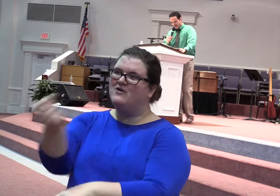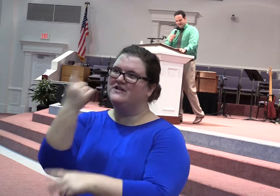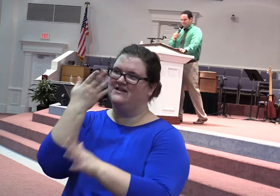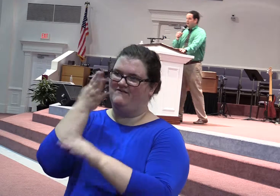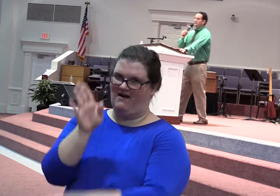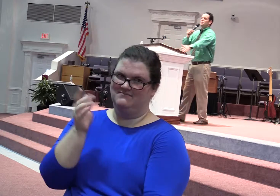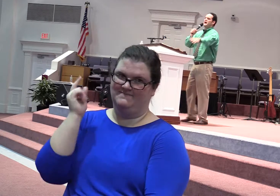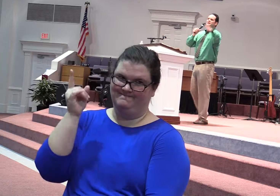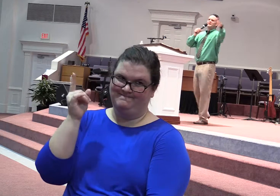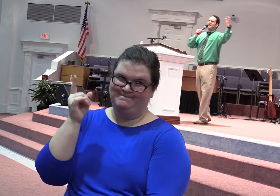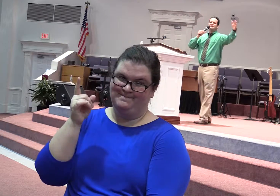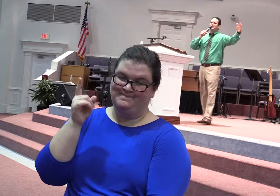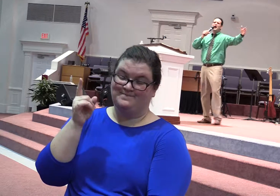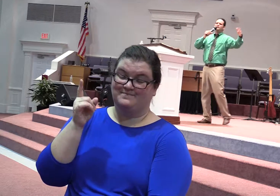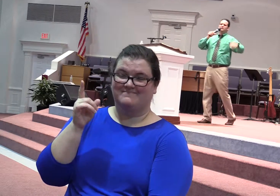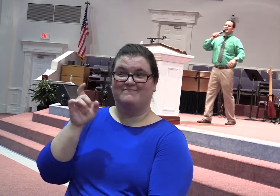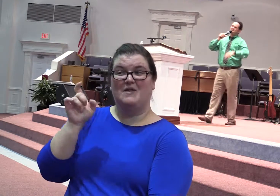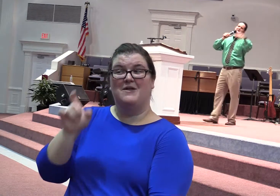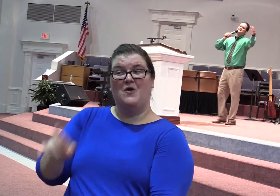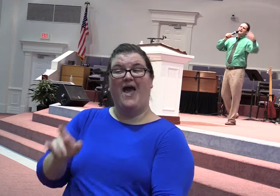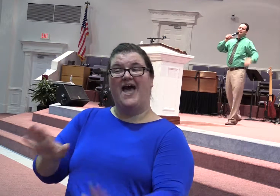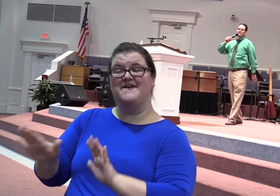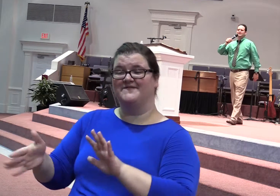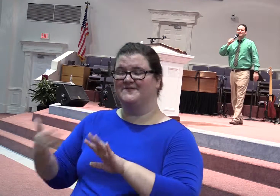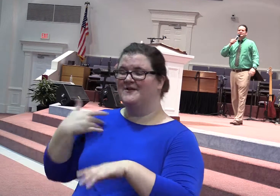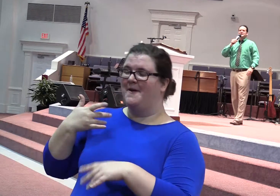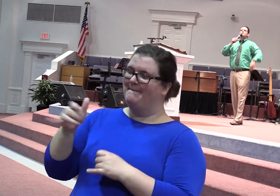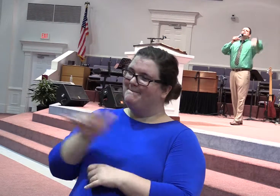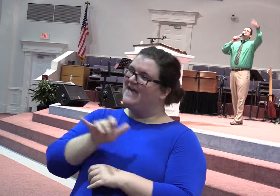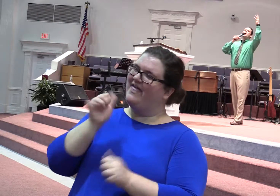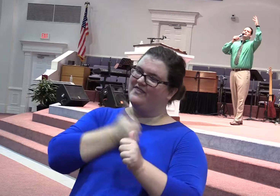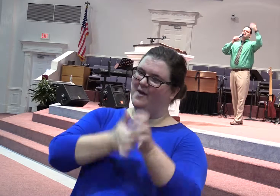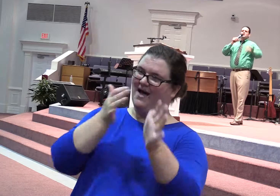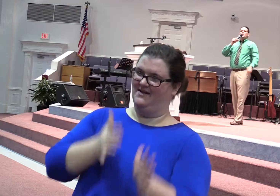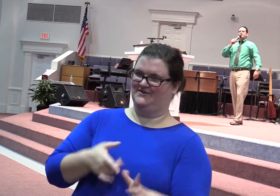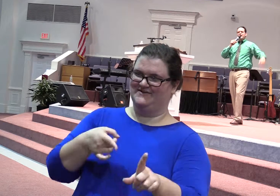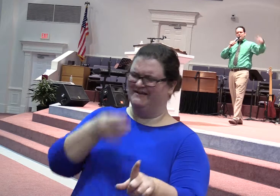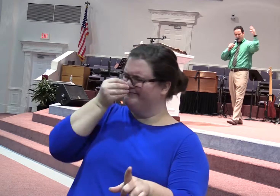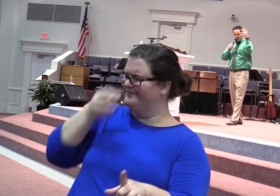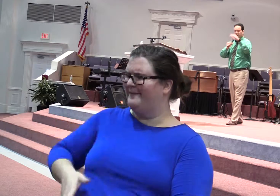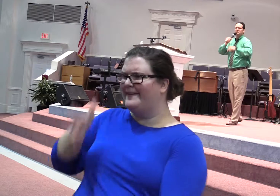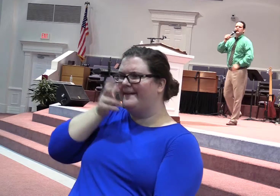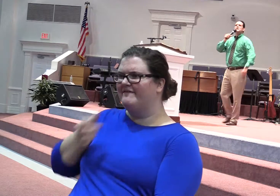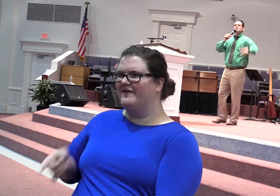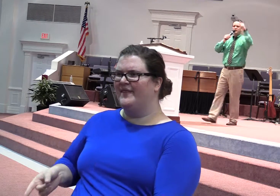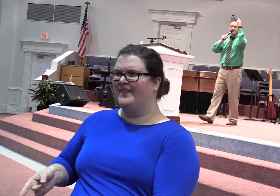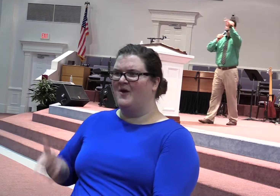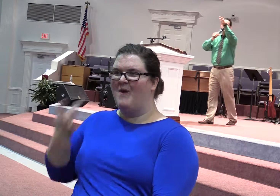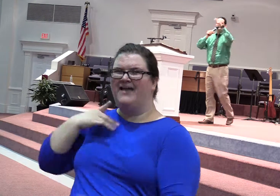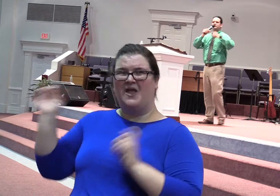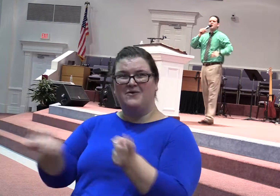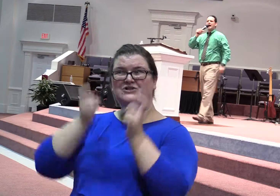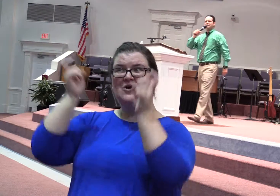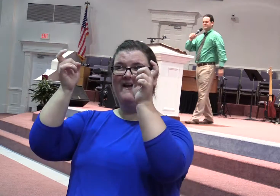Hallelujah. But you got to be like the apostles. They didn't care. Right. They rejoiced when they were persecuted for the name